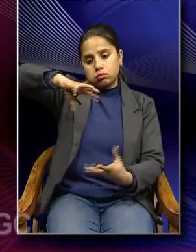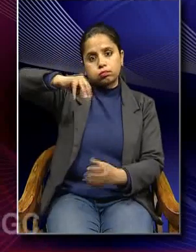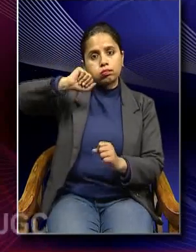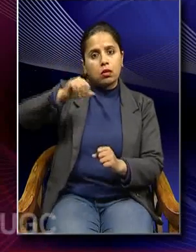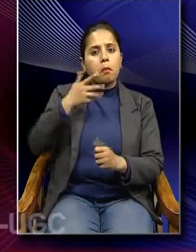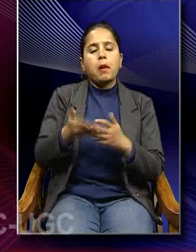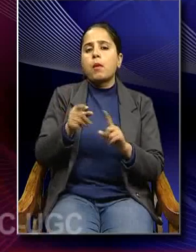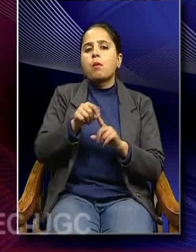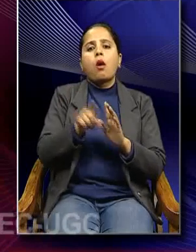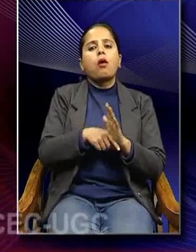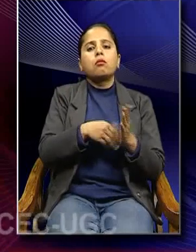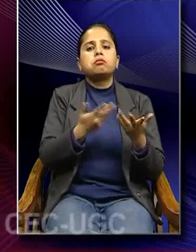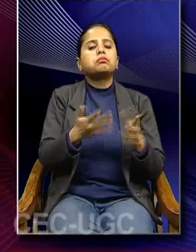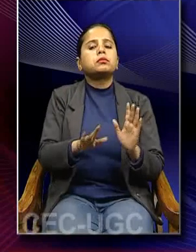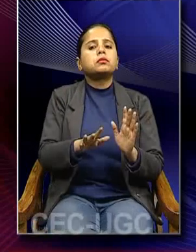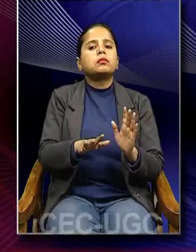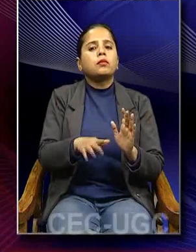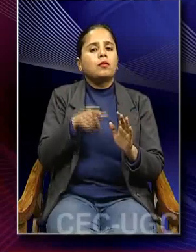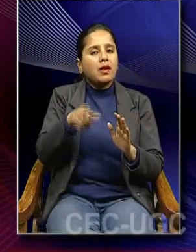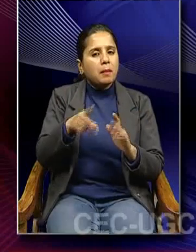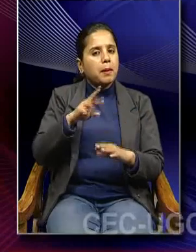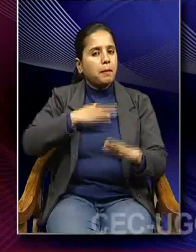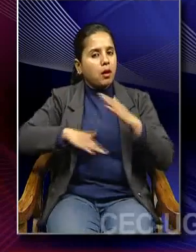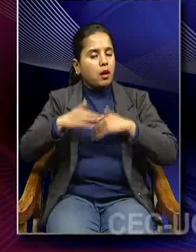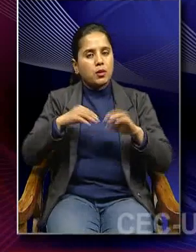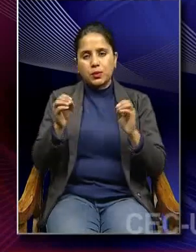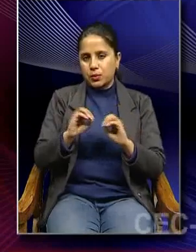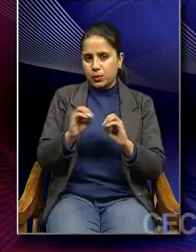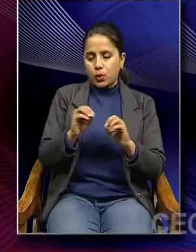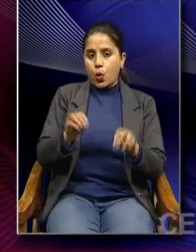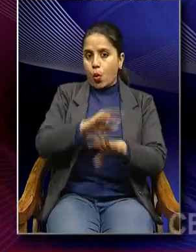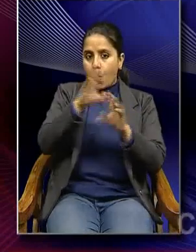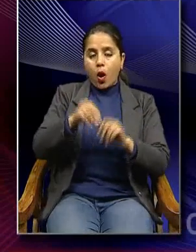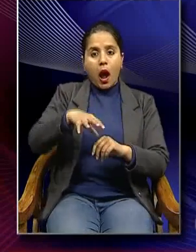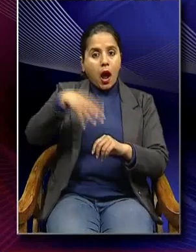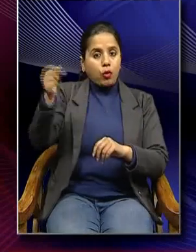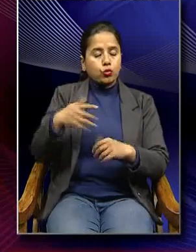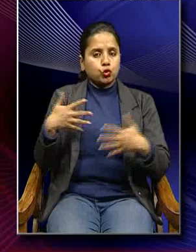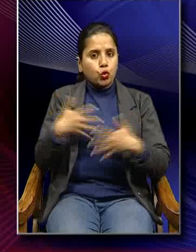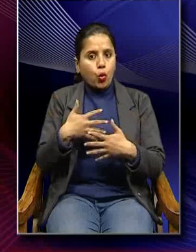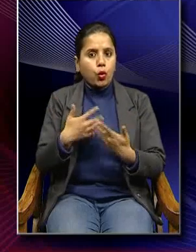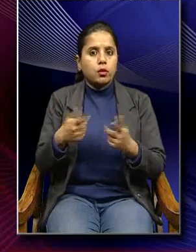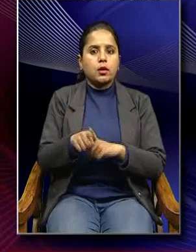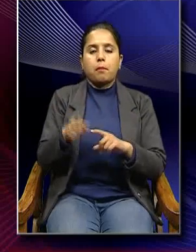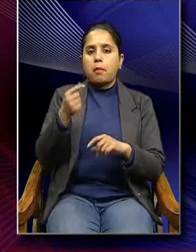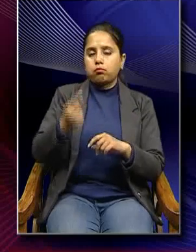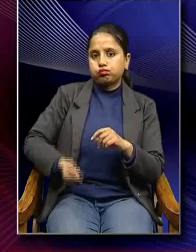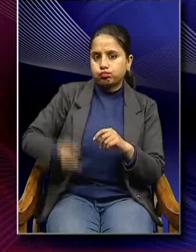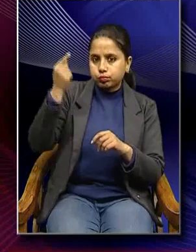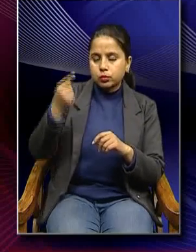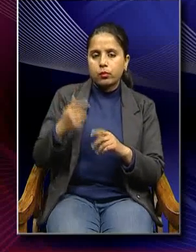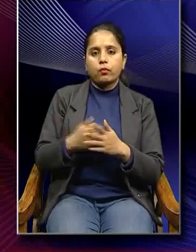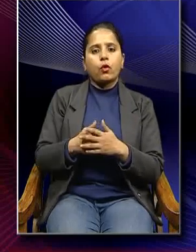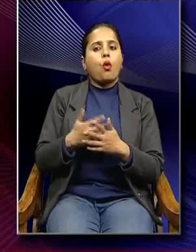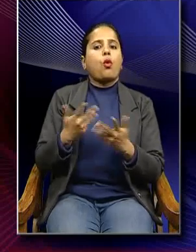fall apart. That is not resilience. So all the external shocks like price inflation or